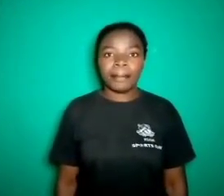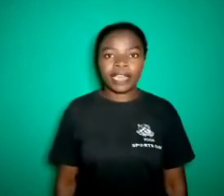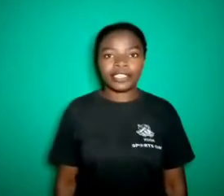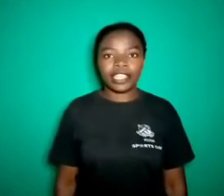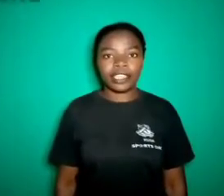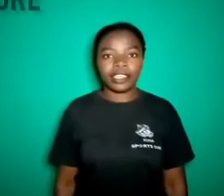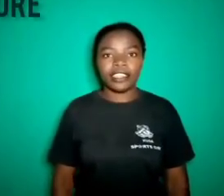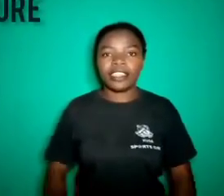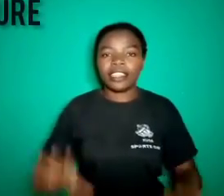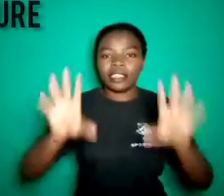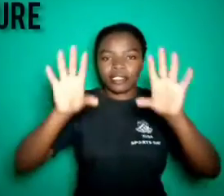Puncture.